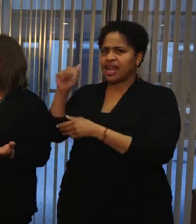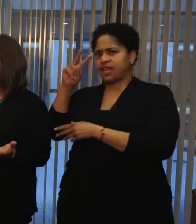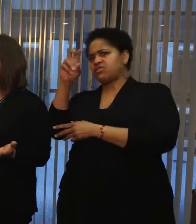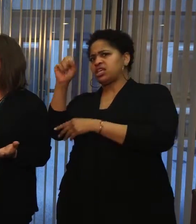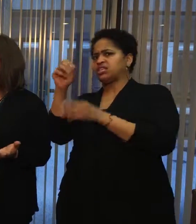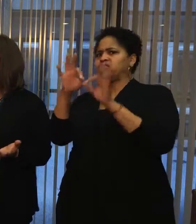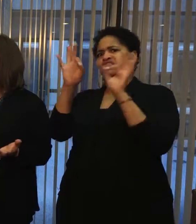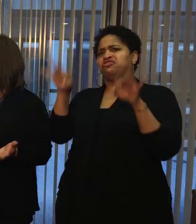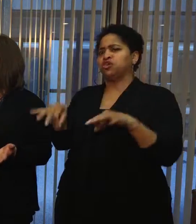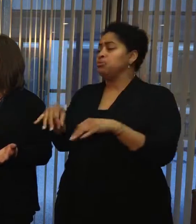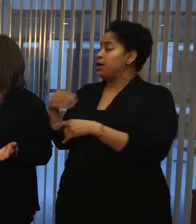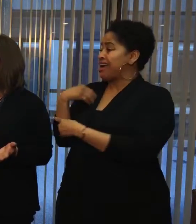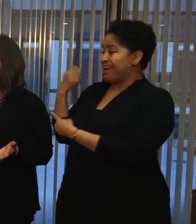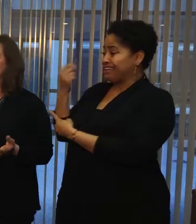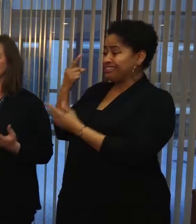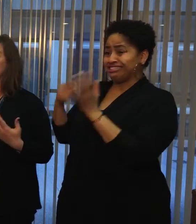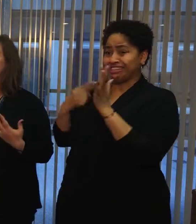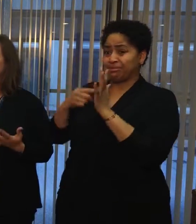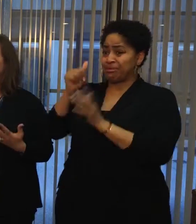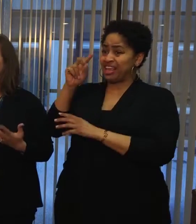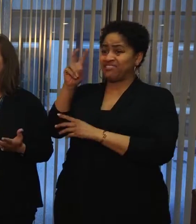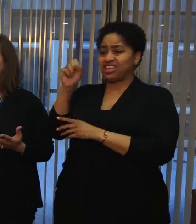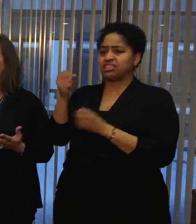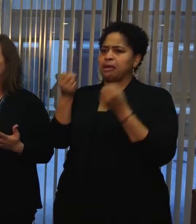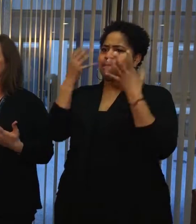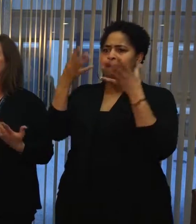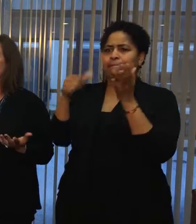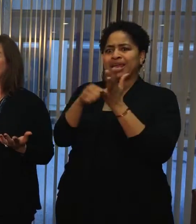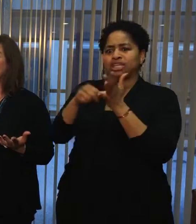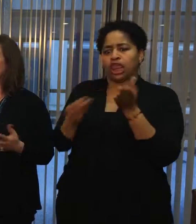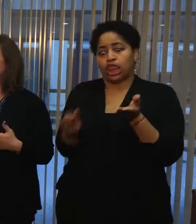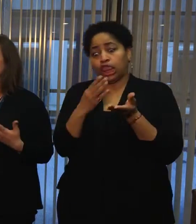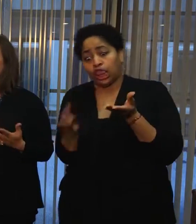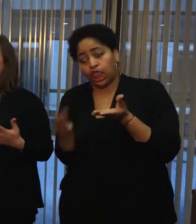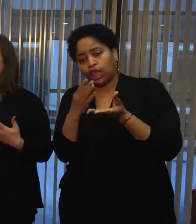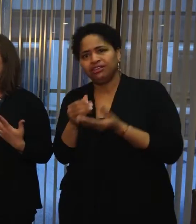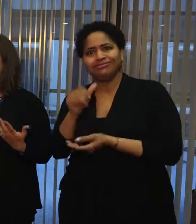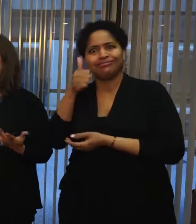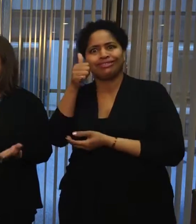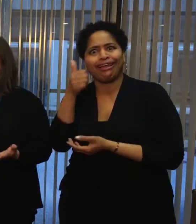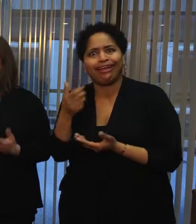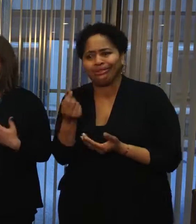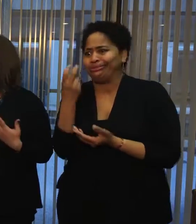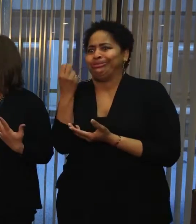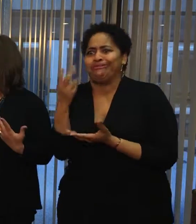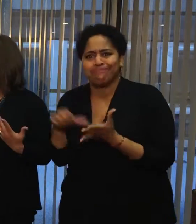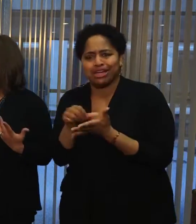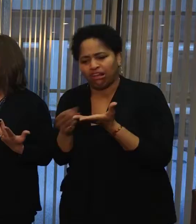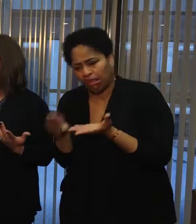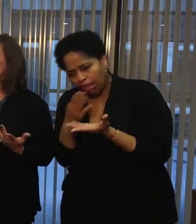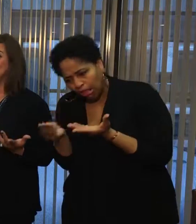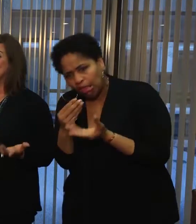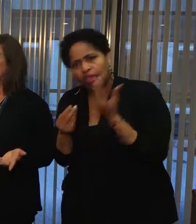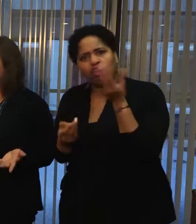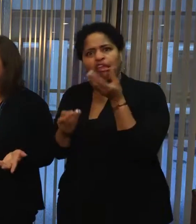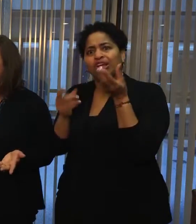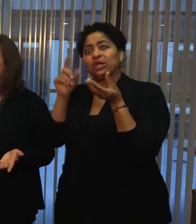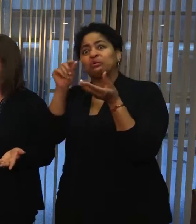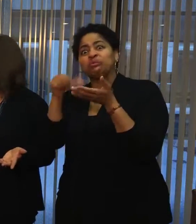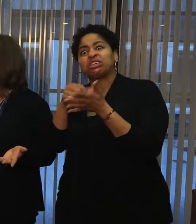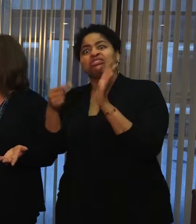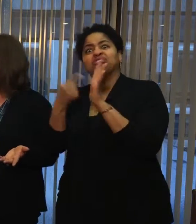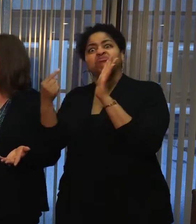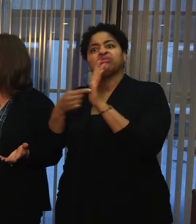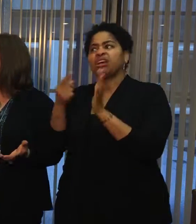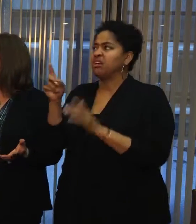I understand that sometimes that AVS is many pages long, and many I mean like 10, 12, maybe even 20